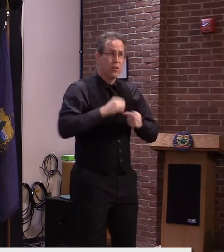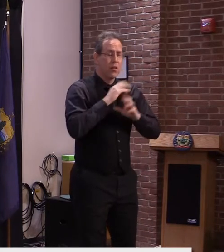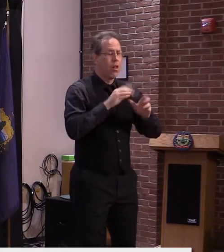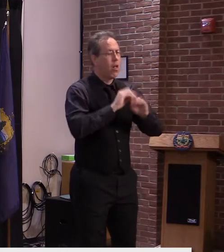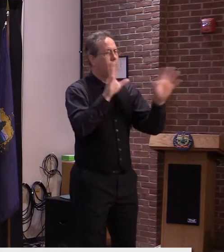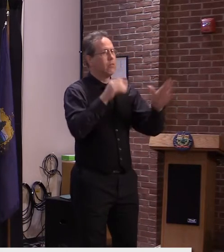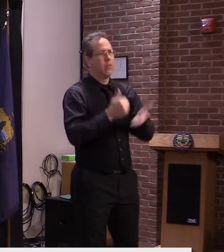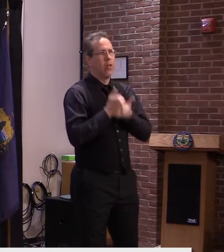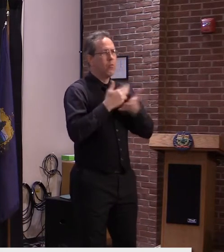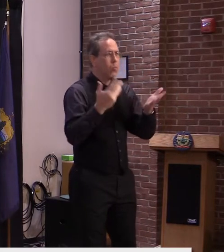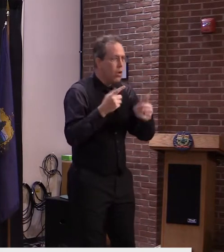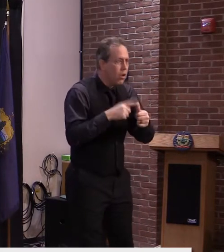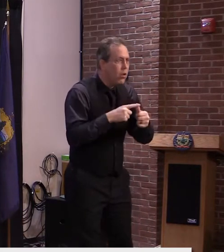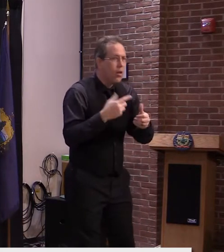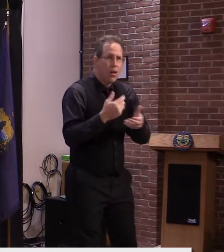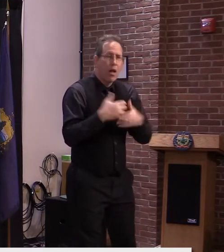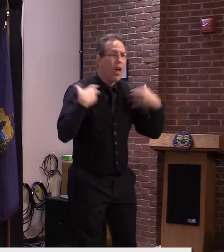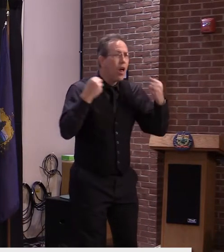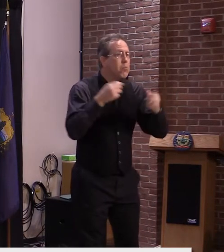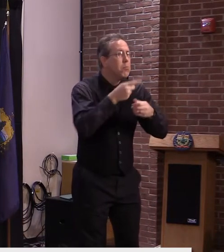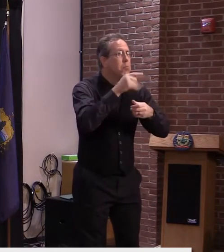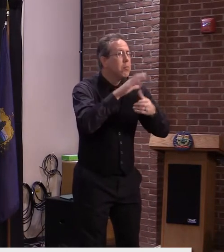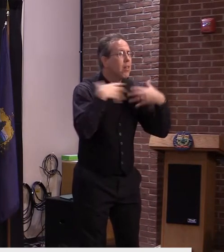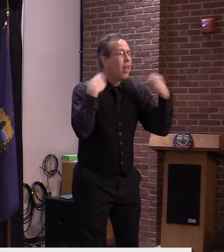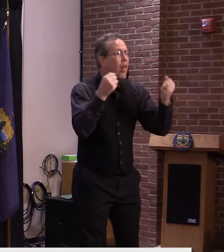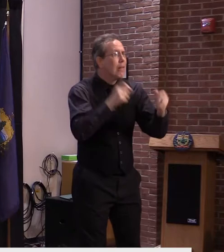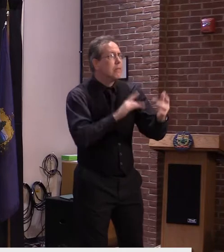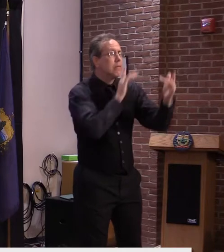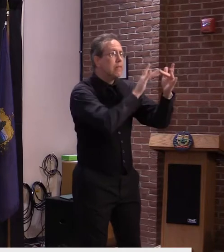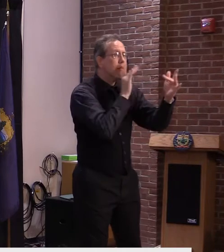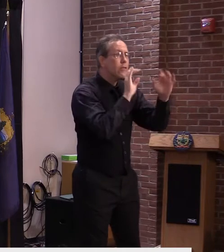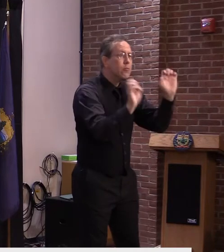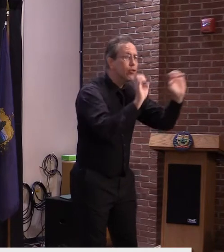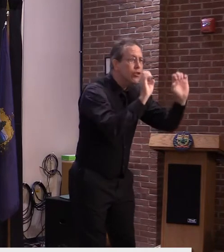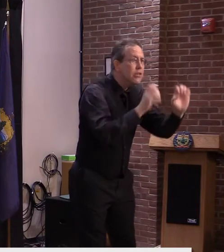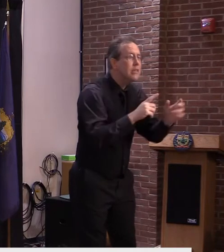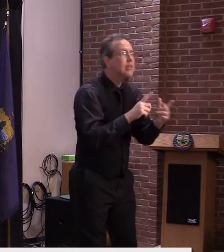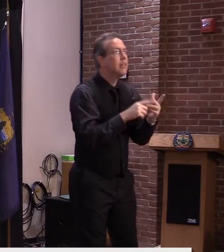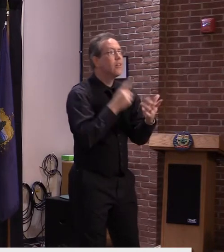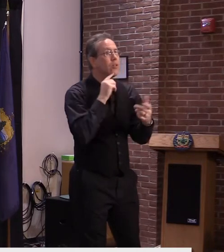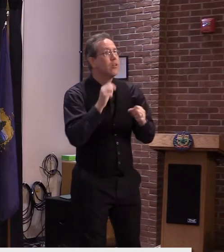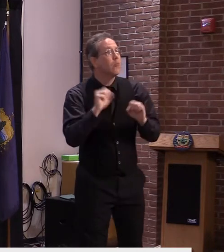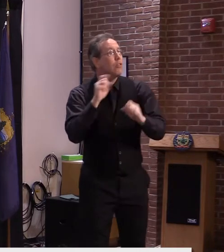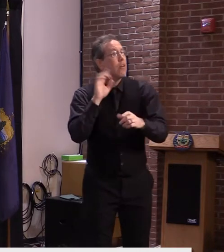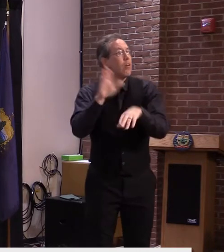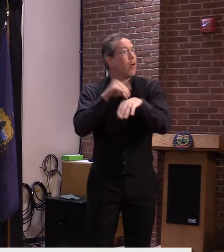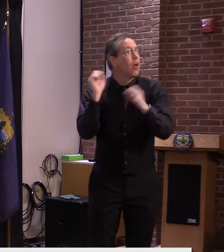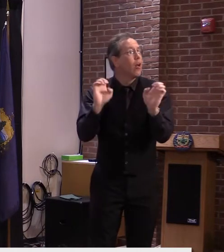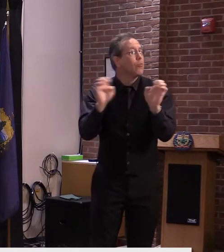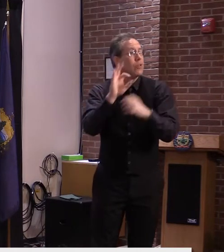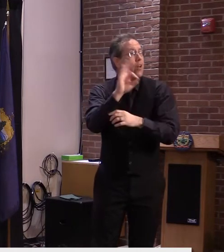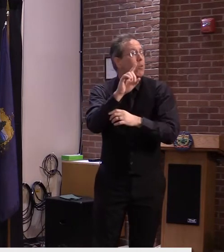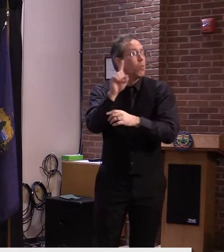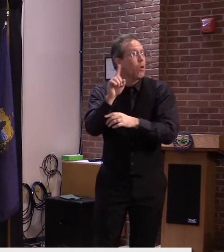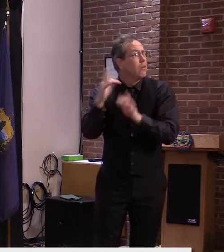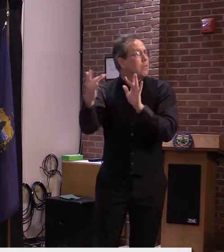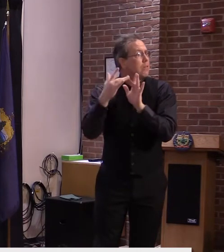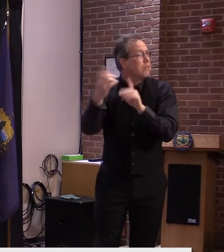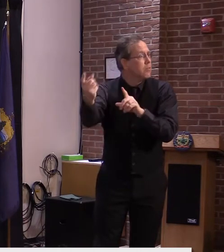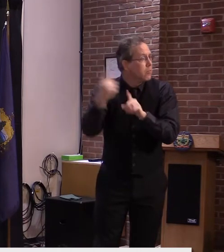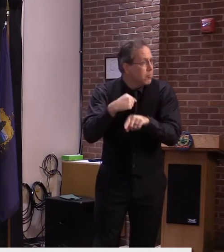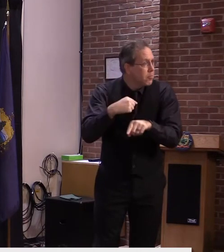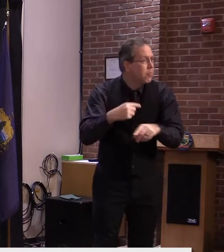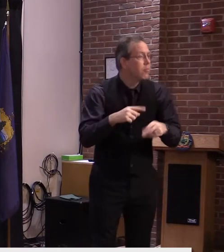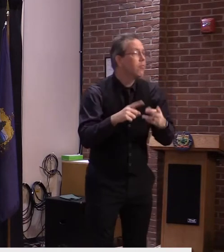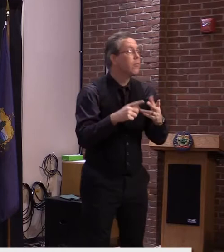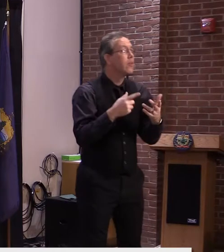safety. As we seek to grow stronger, more vibrant communities and attract people, not just to Chittenden County,